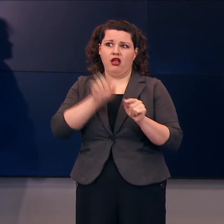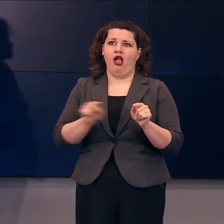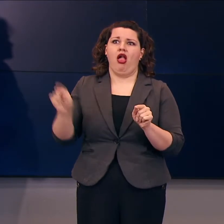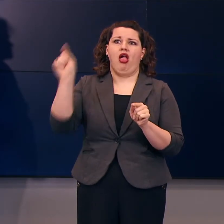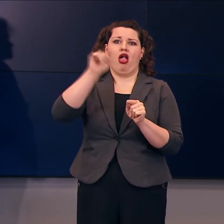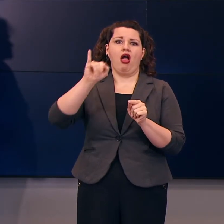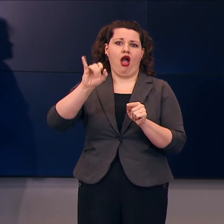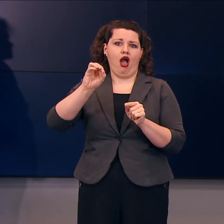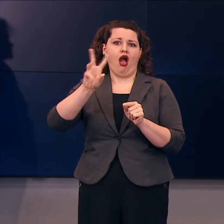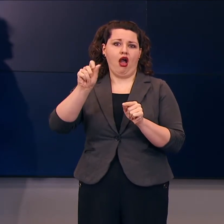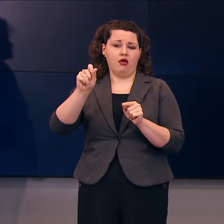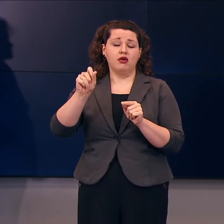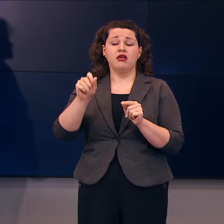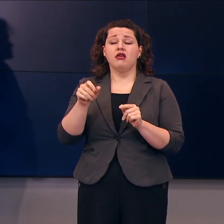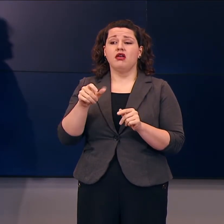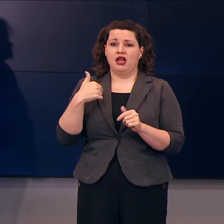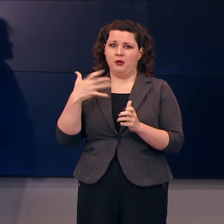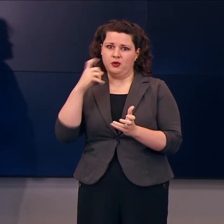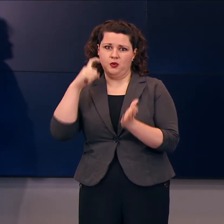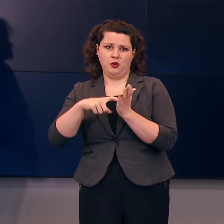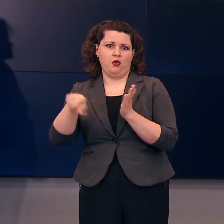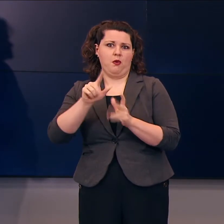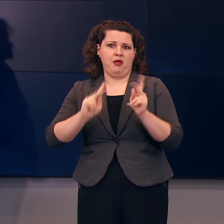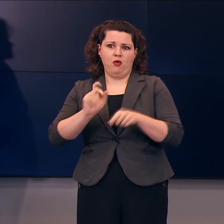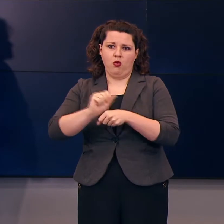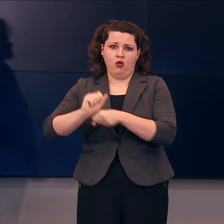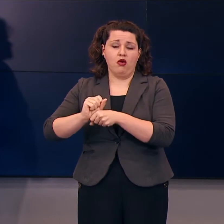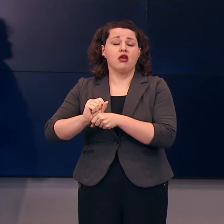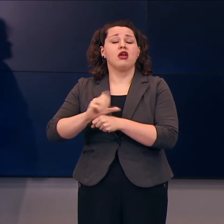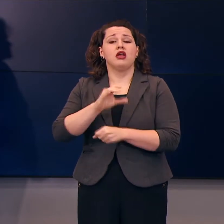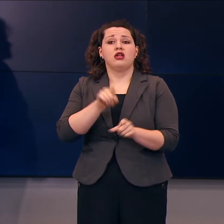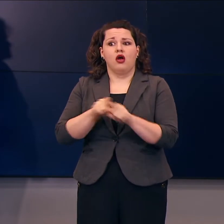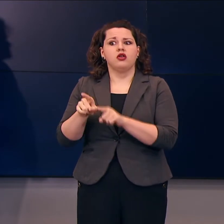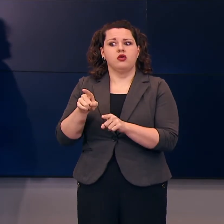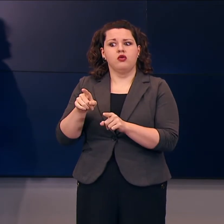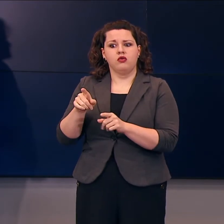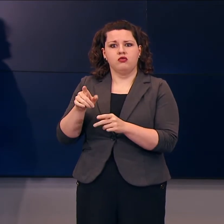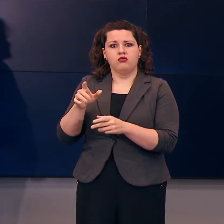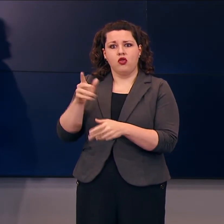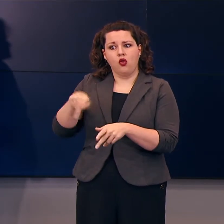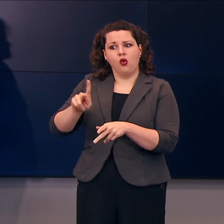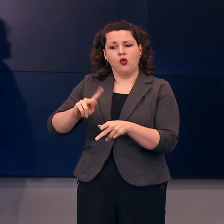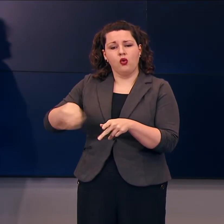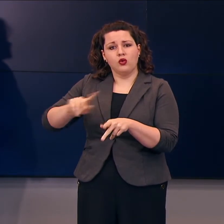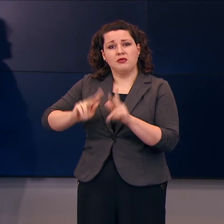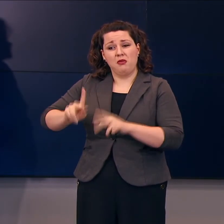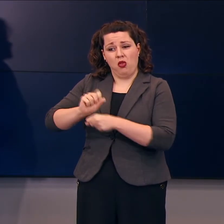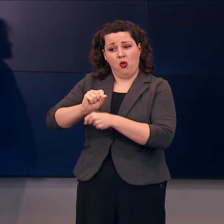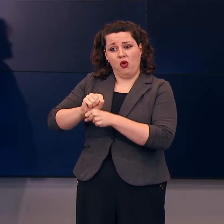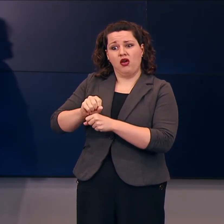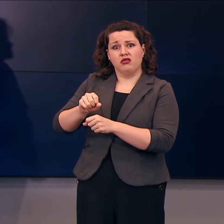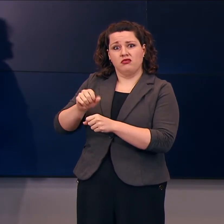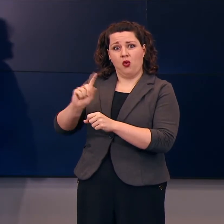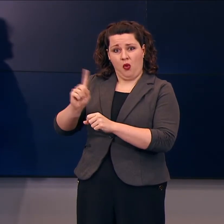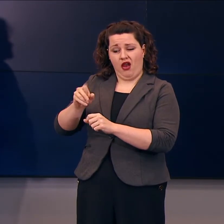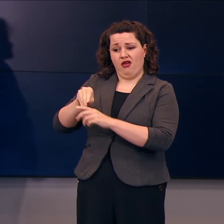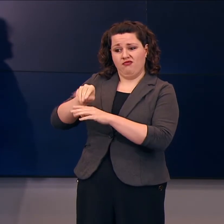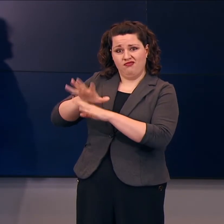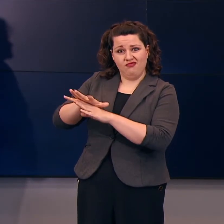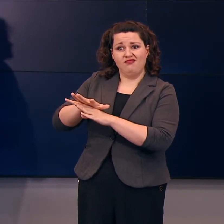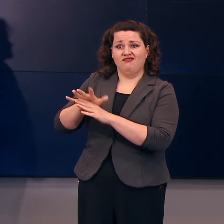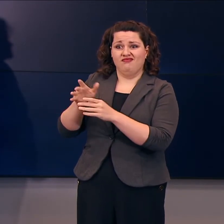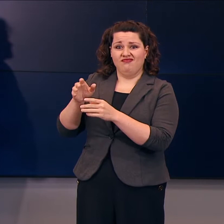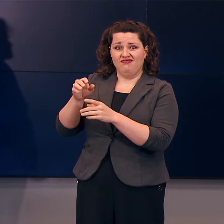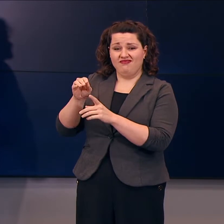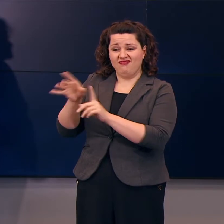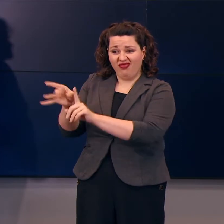Iowa, especially those who are working in facilities that have been impacted by an outbreak. You're more than caregivers.